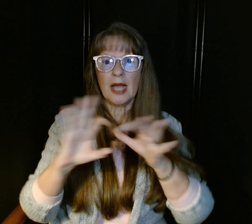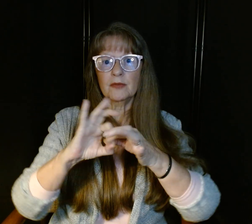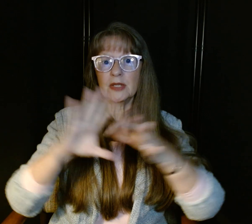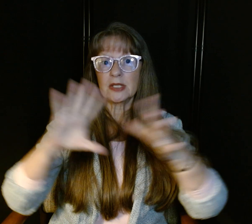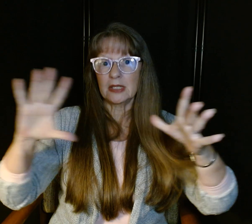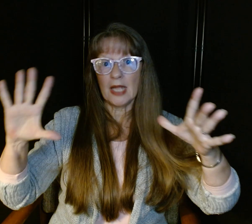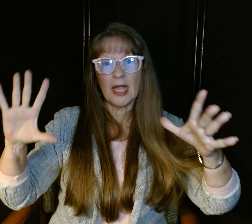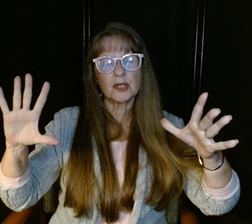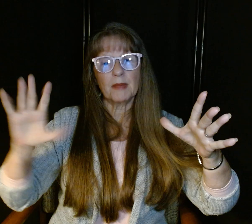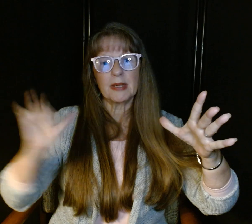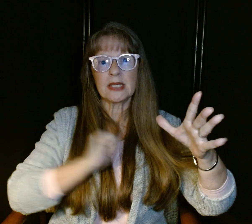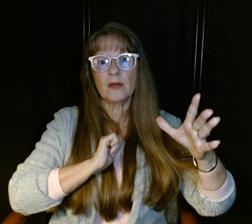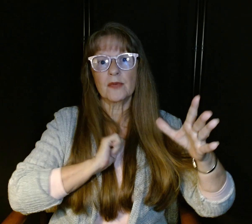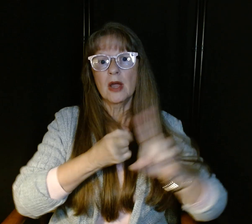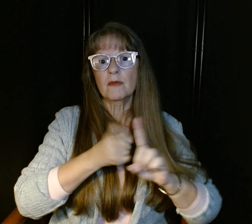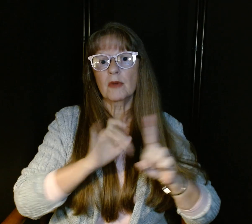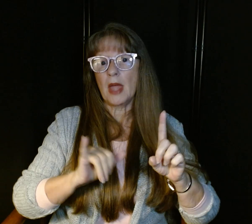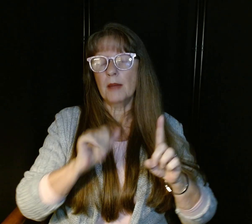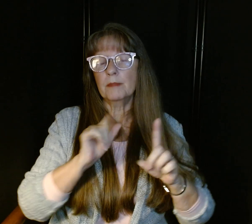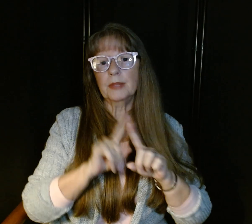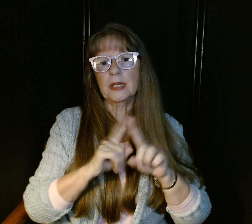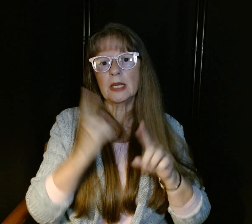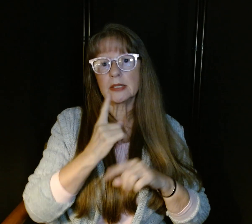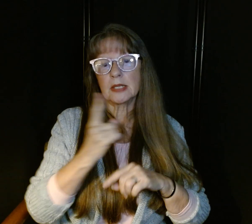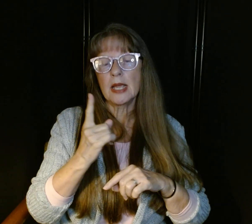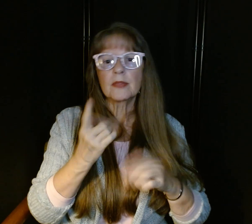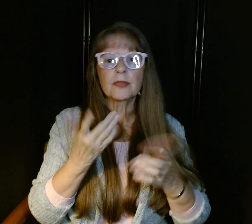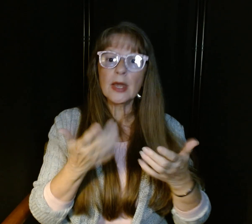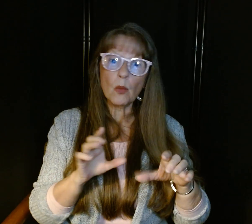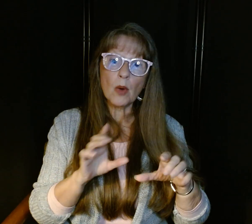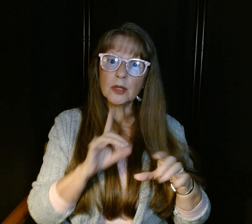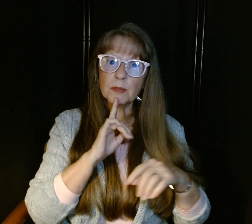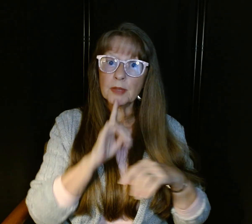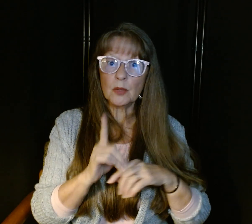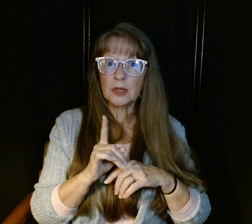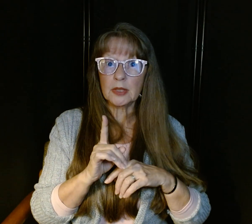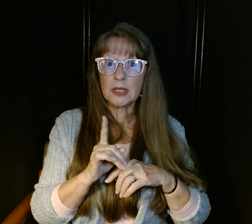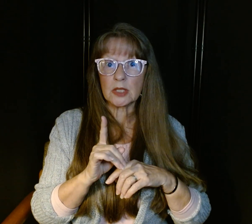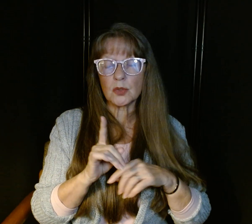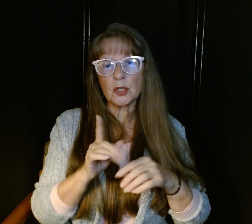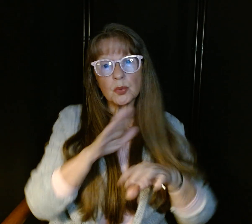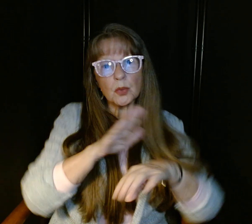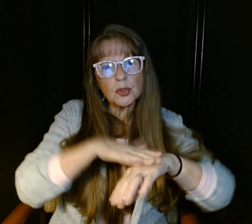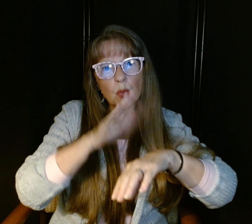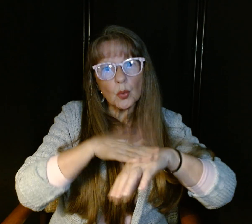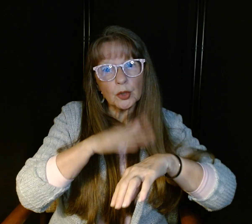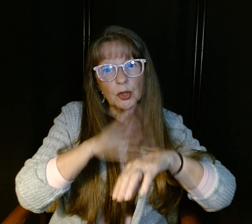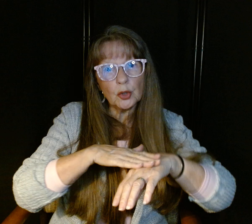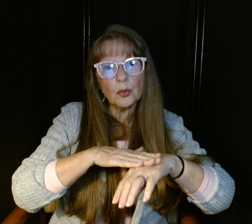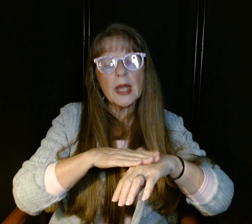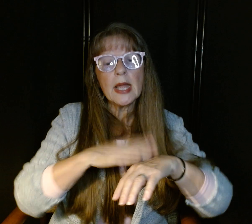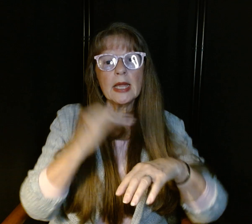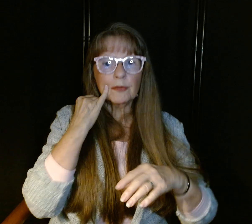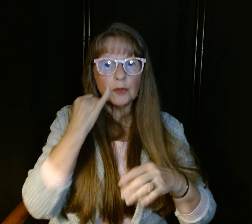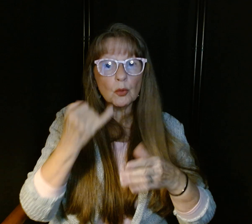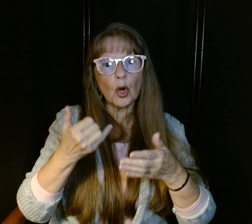of disengaged myself from that because they don't want to be realistic. So I just wanted to warn you, if you